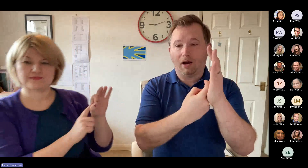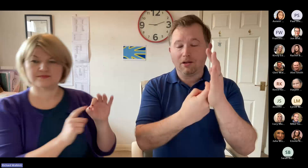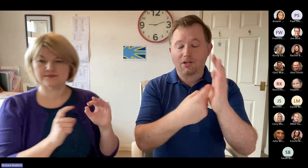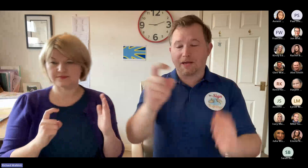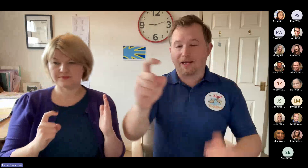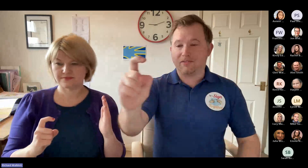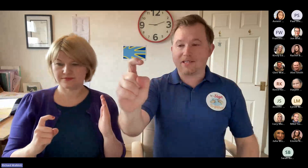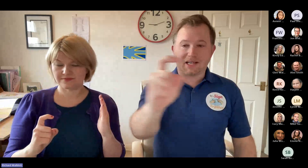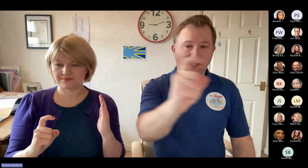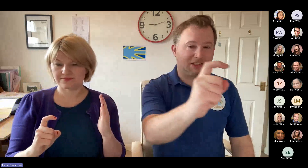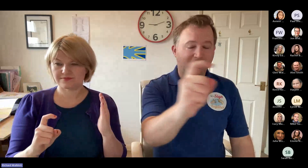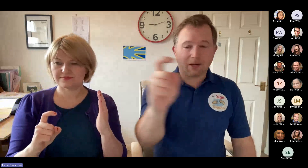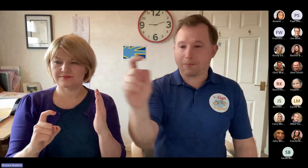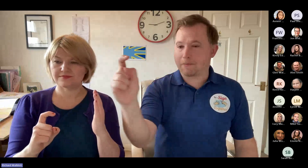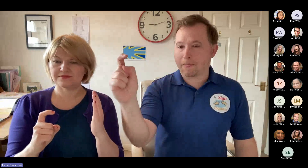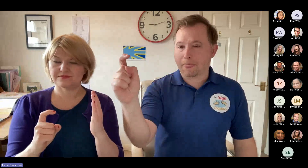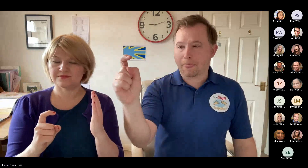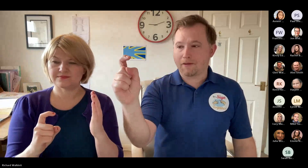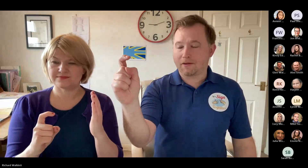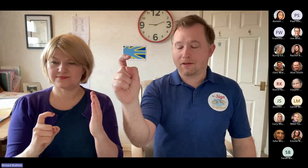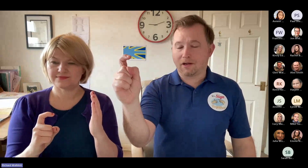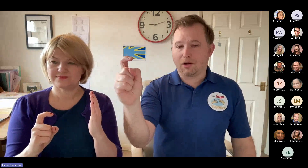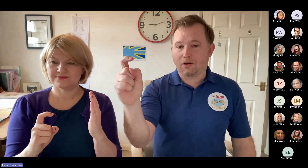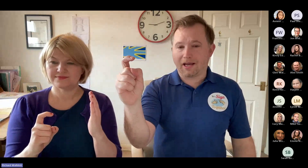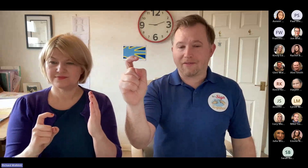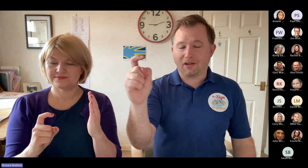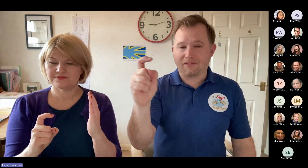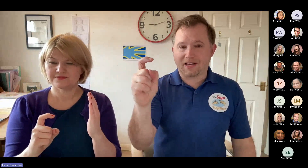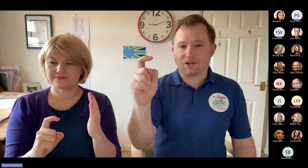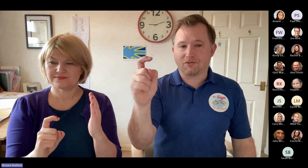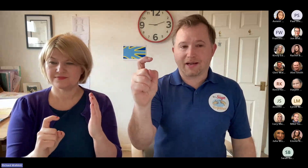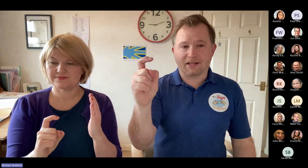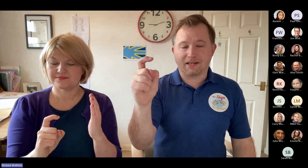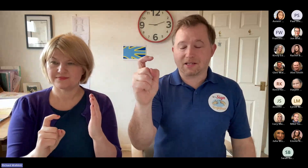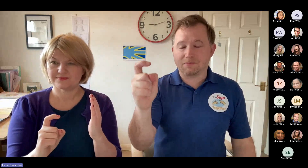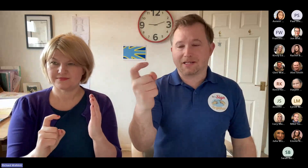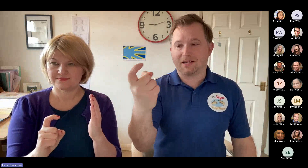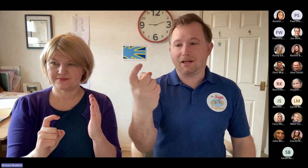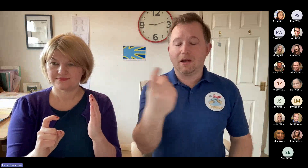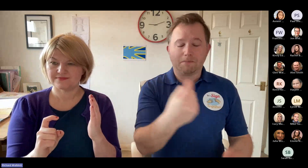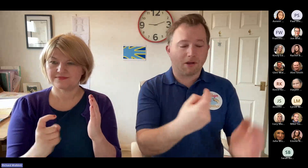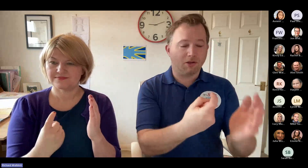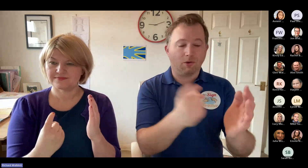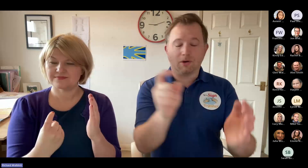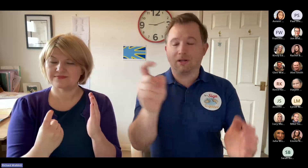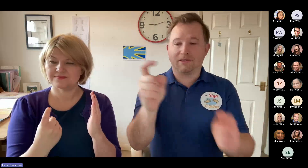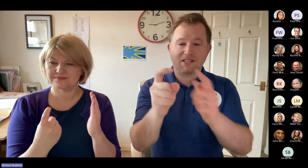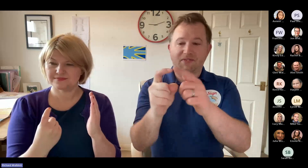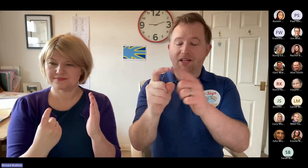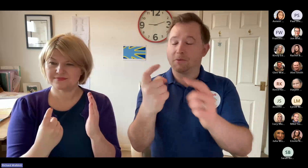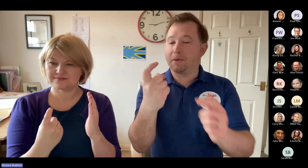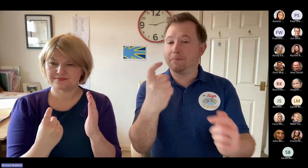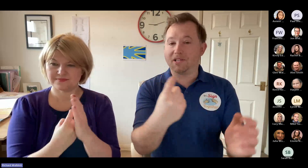R, so you're making this hand shape. Okay, if you're left-handed or right-handed, it doesn't matter, but this finger should be